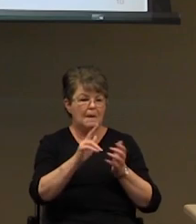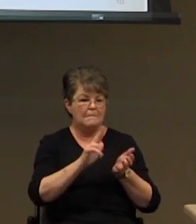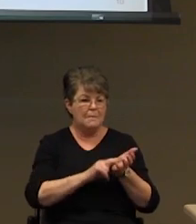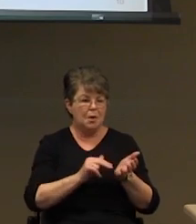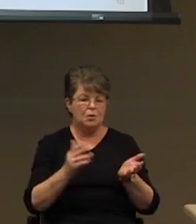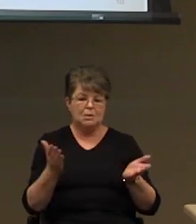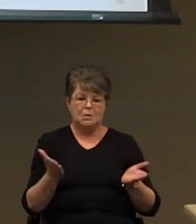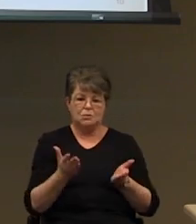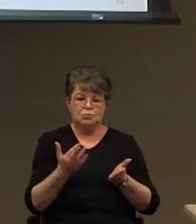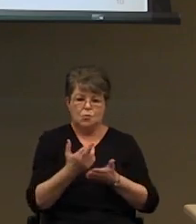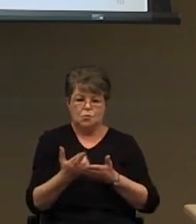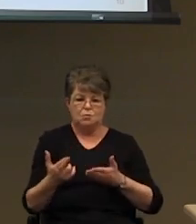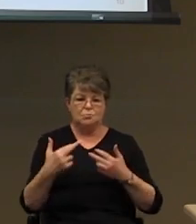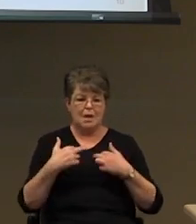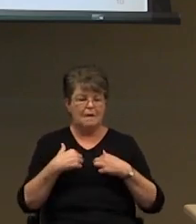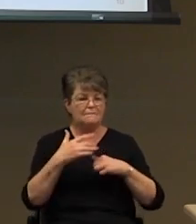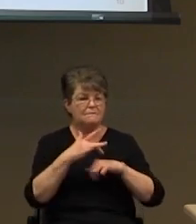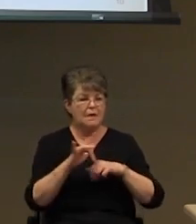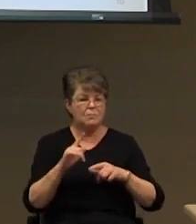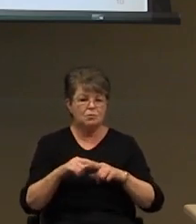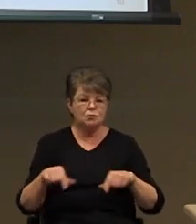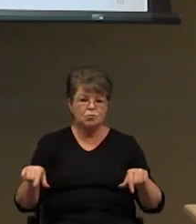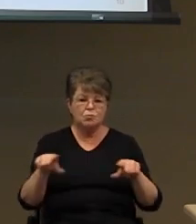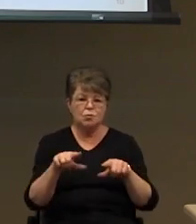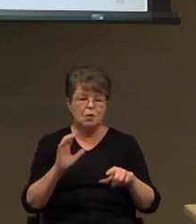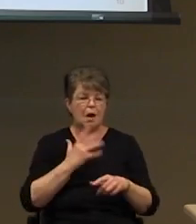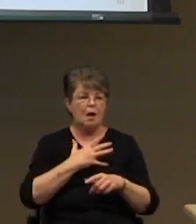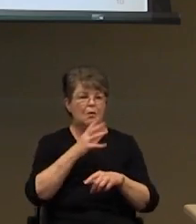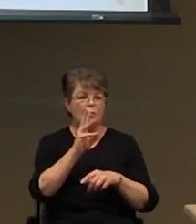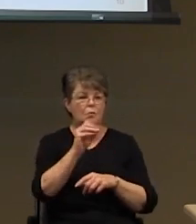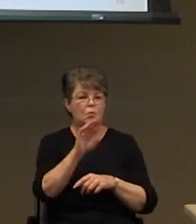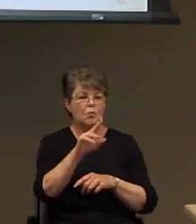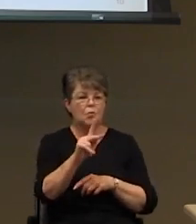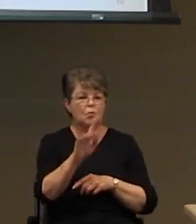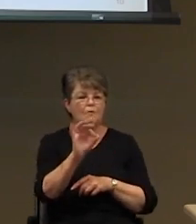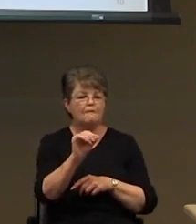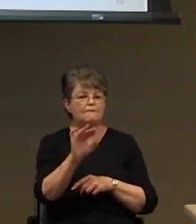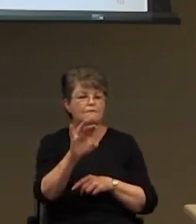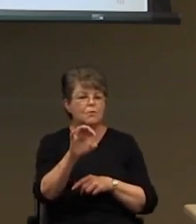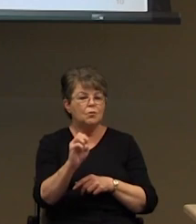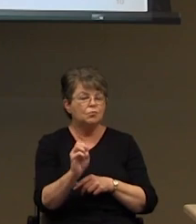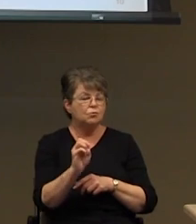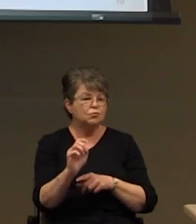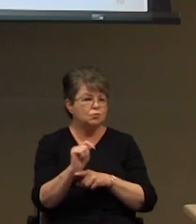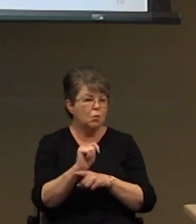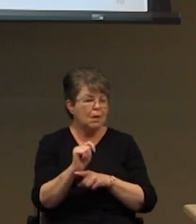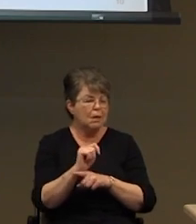and here's the resources we have available to you, here's the workforce training programs they've already put in place,